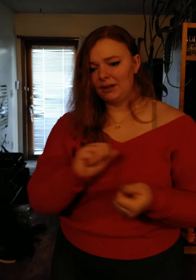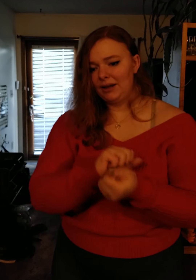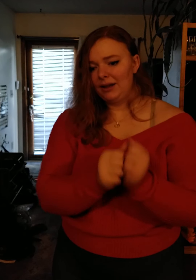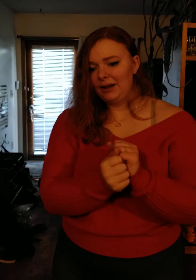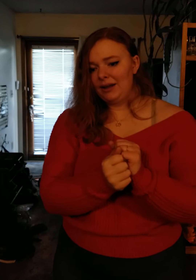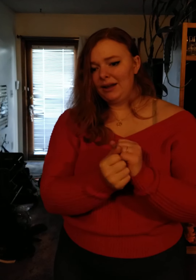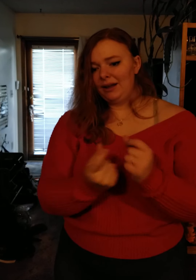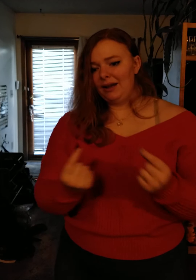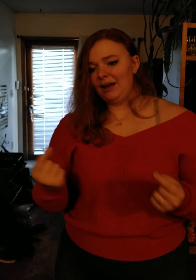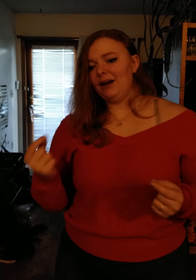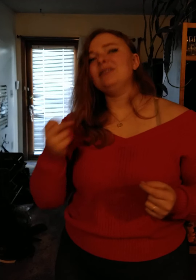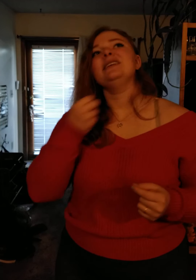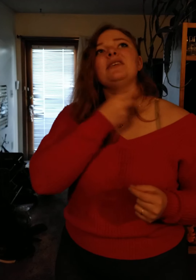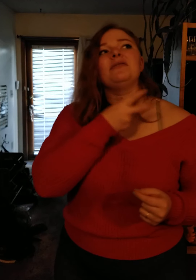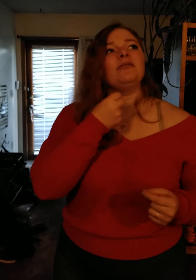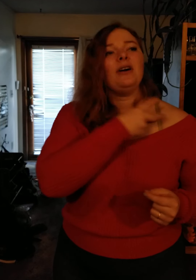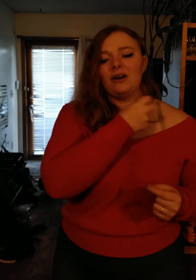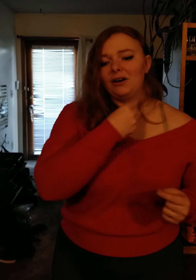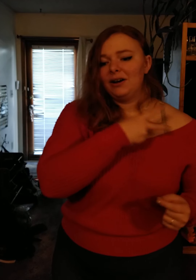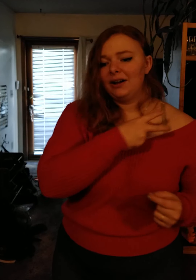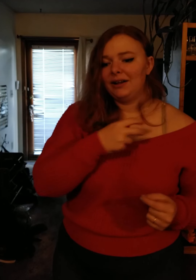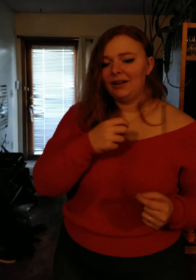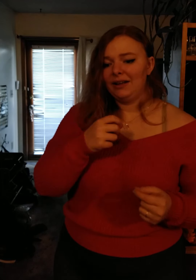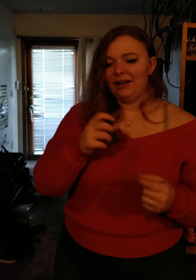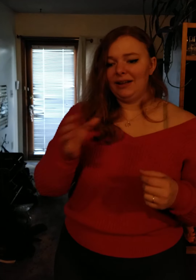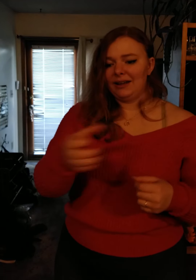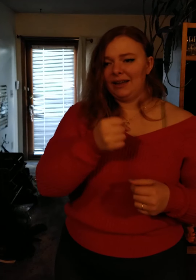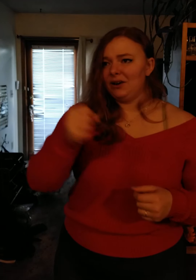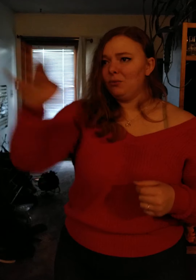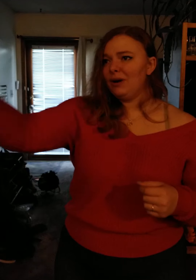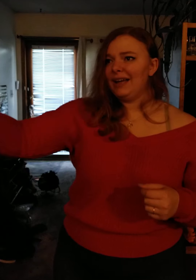27. How did the frog get away?